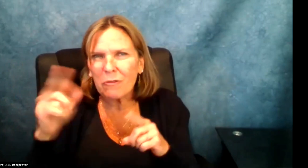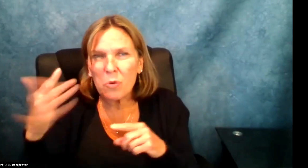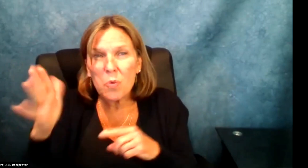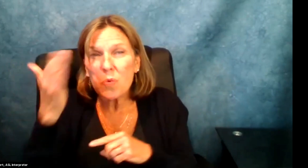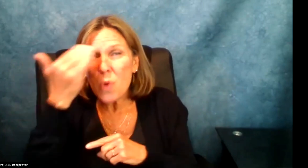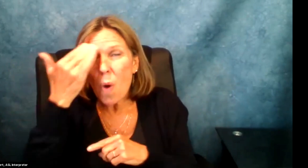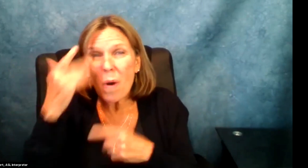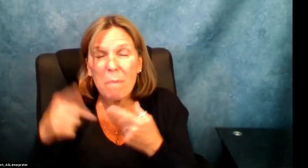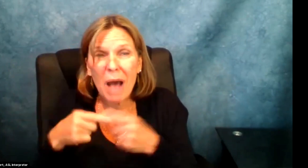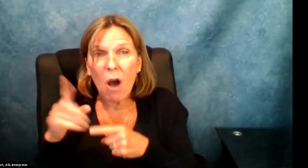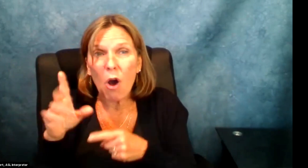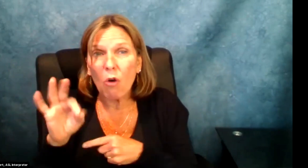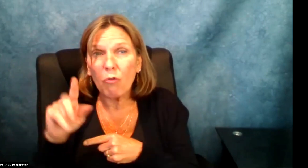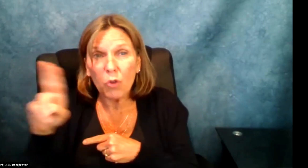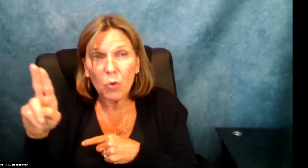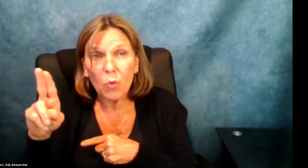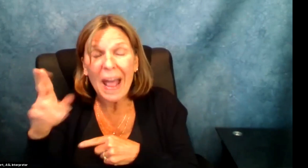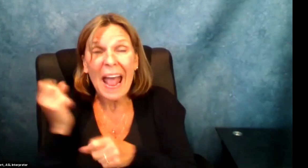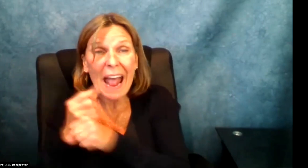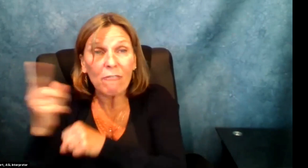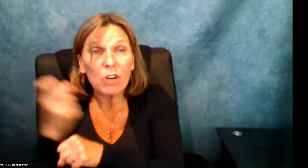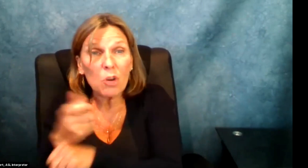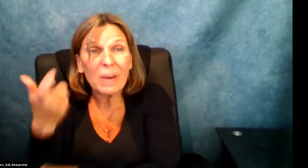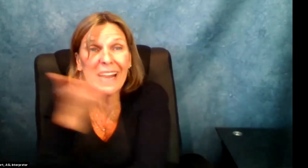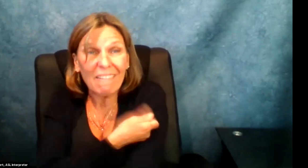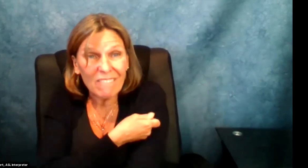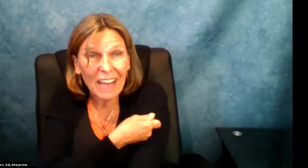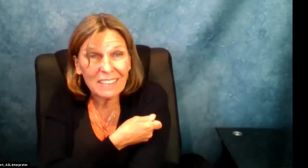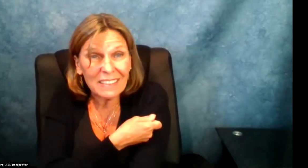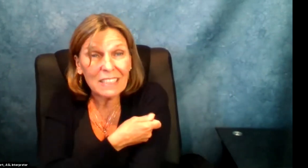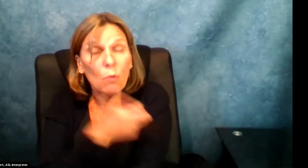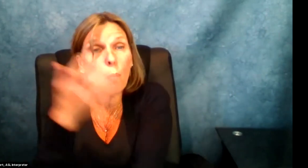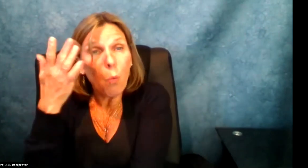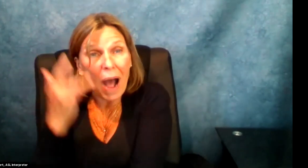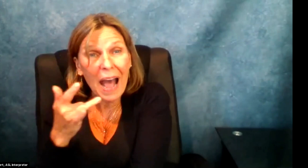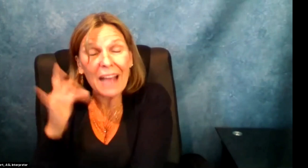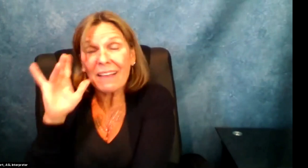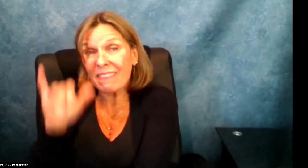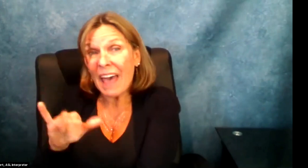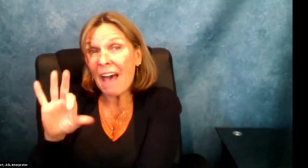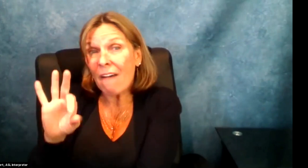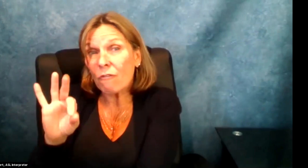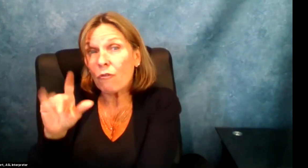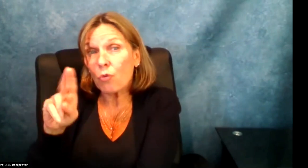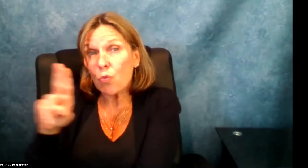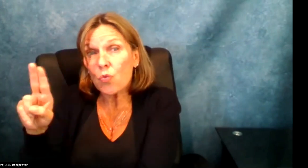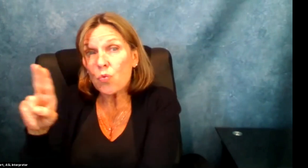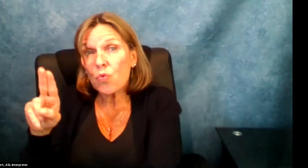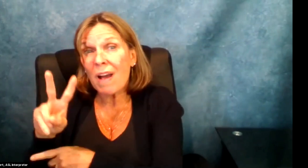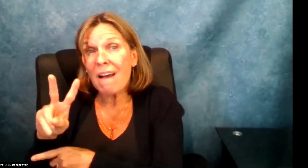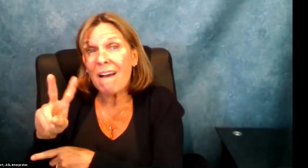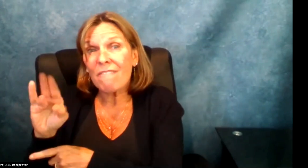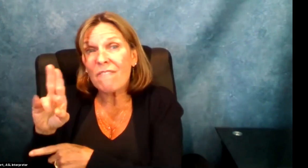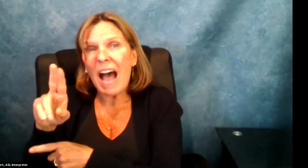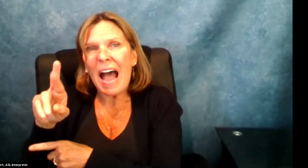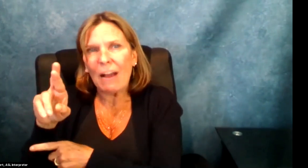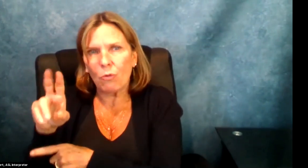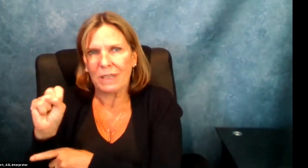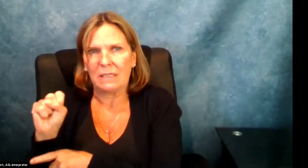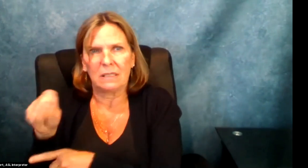get a vaccine every year for the flu is because that virus itself has the tendency to mutate